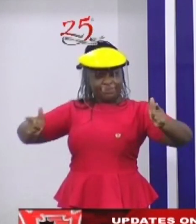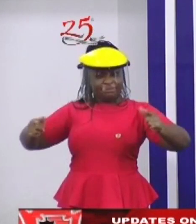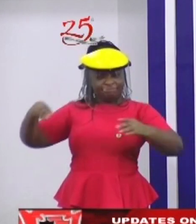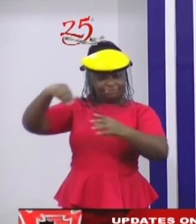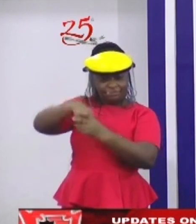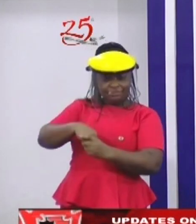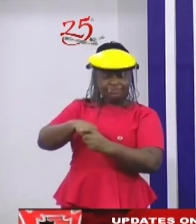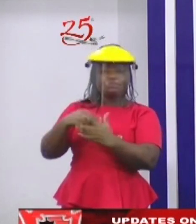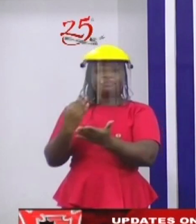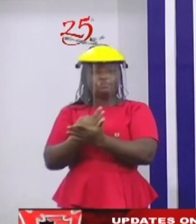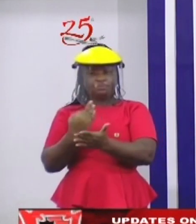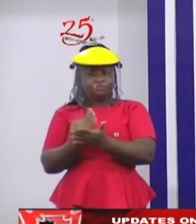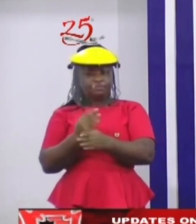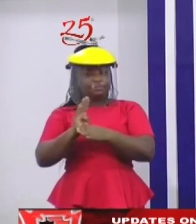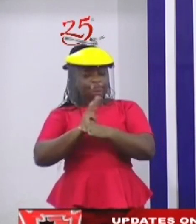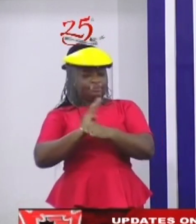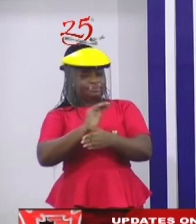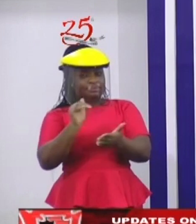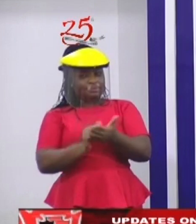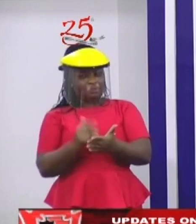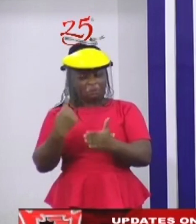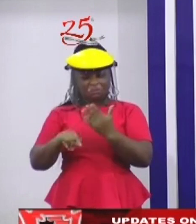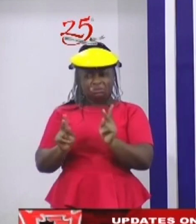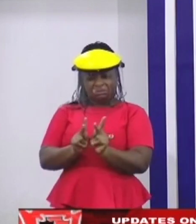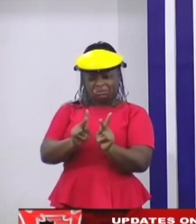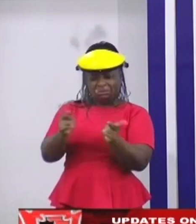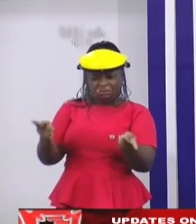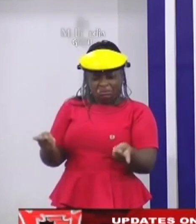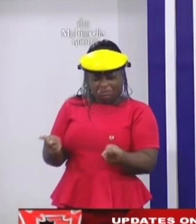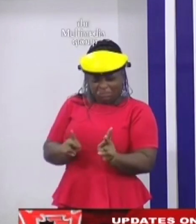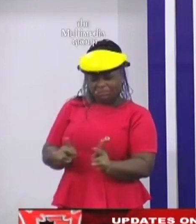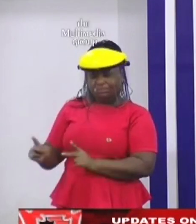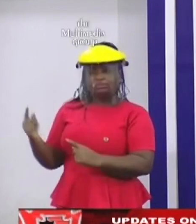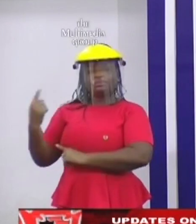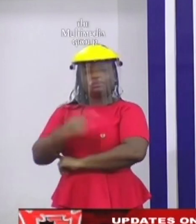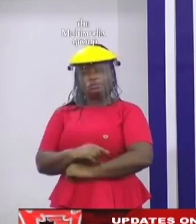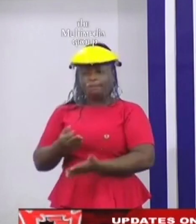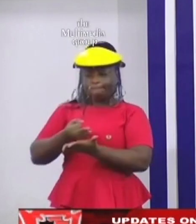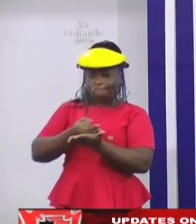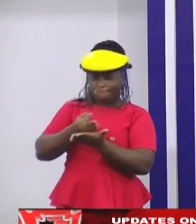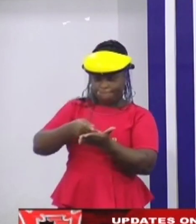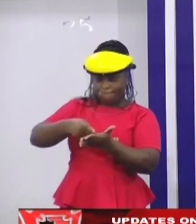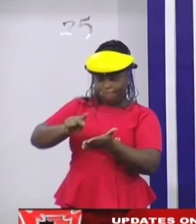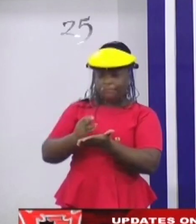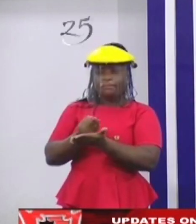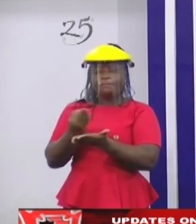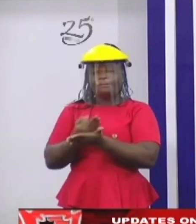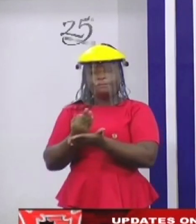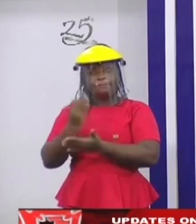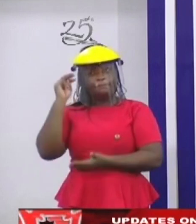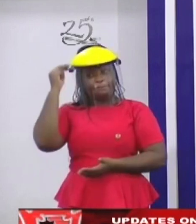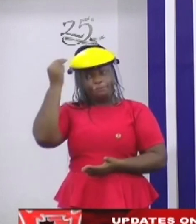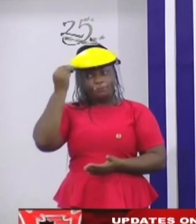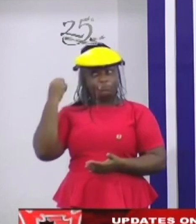financial services sector. So questions about what is the plan today is part of what the finance minister is putting together based on the